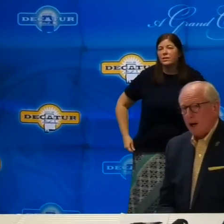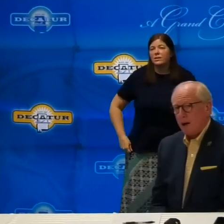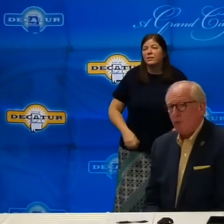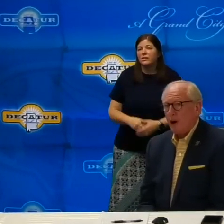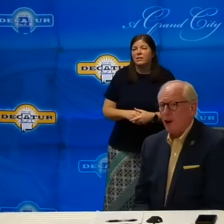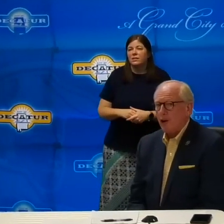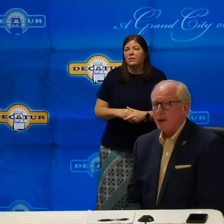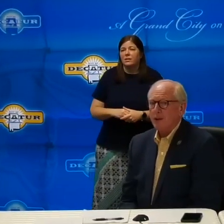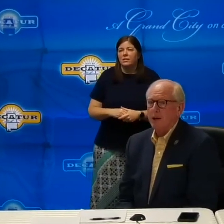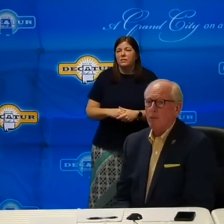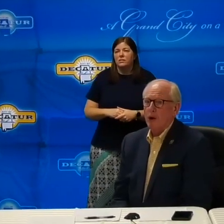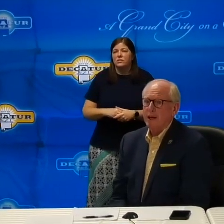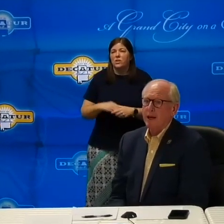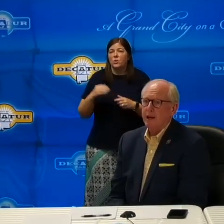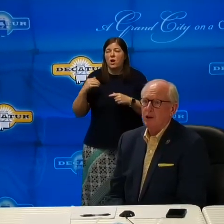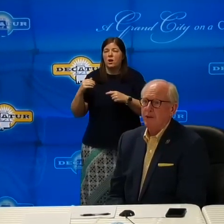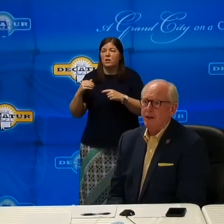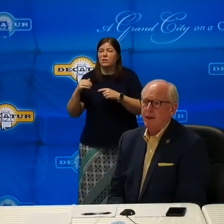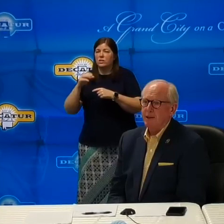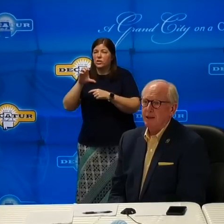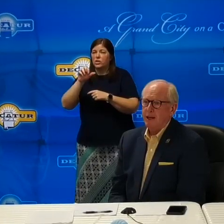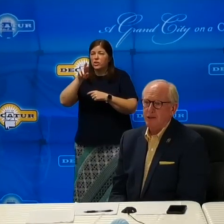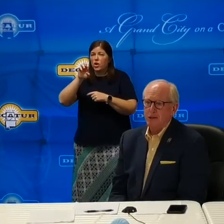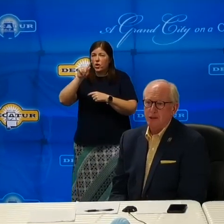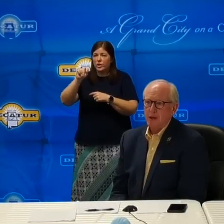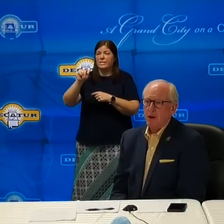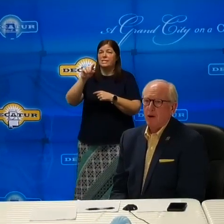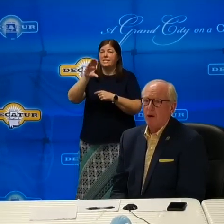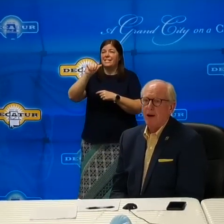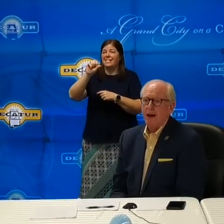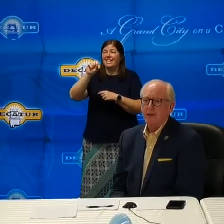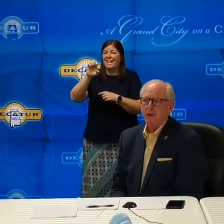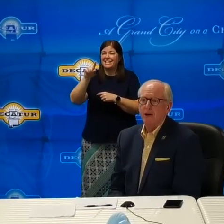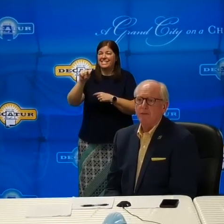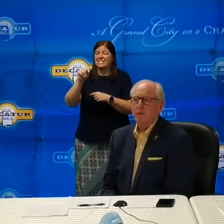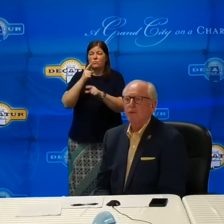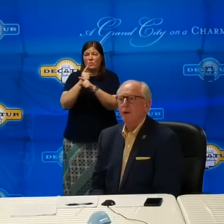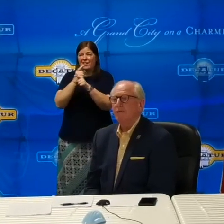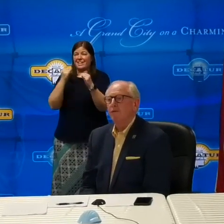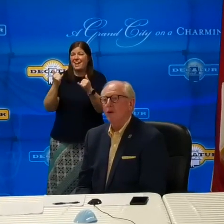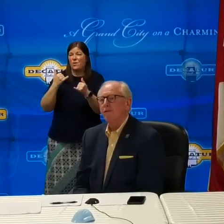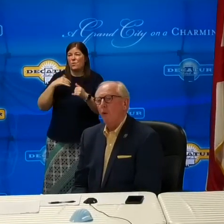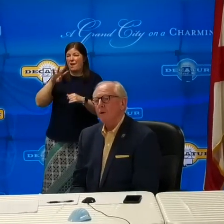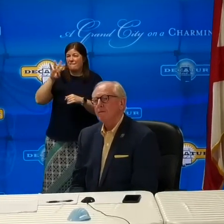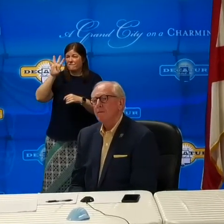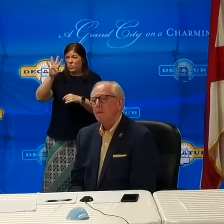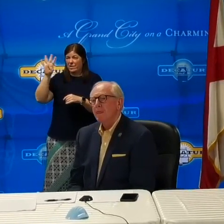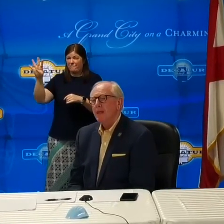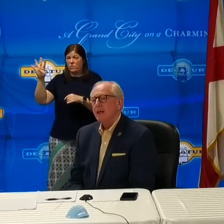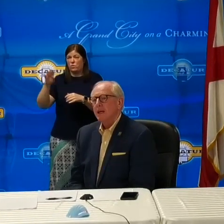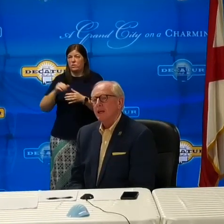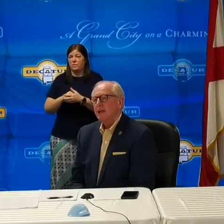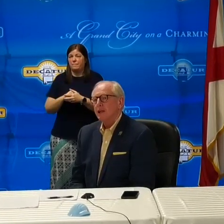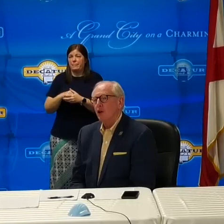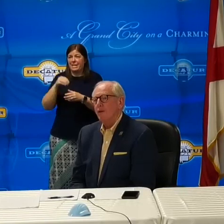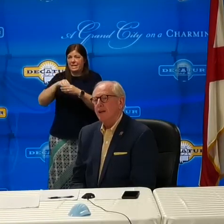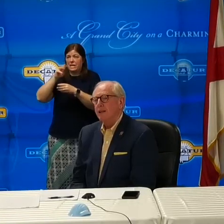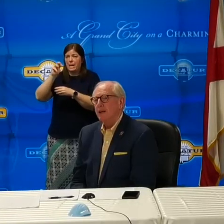So, current Morgan County COVID-19 cases are at 44.